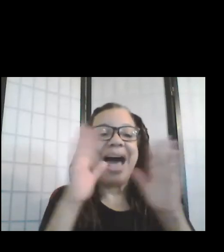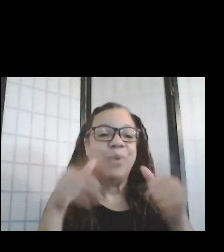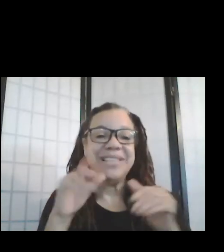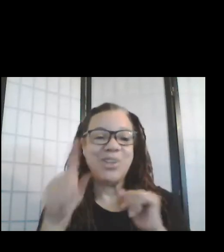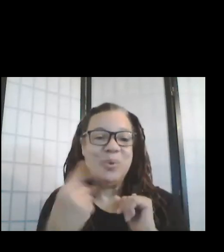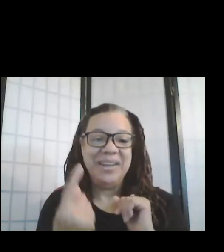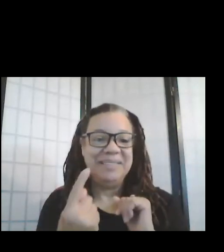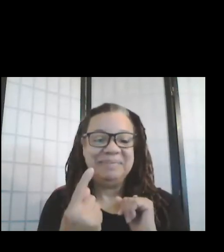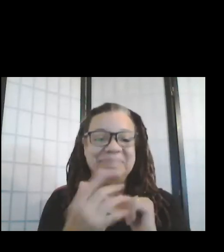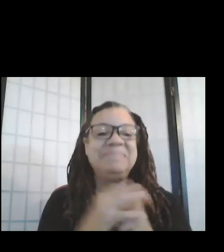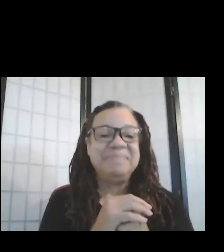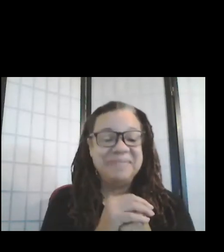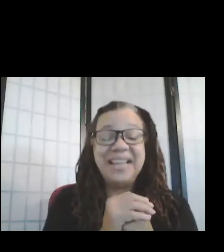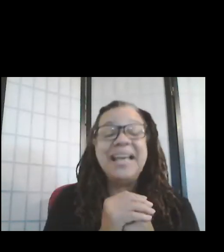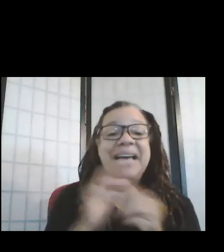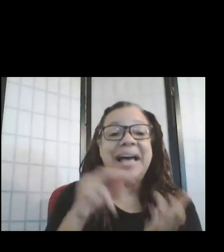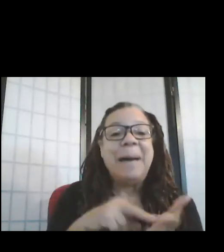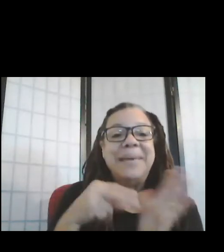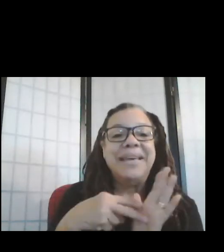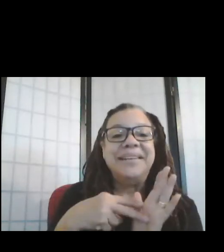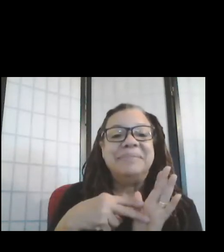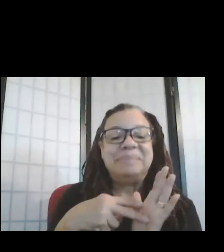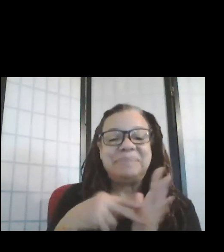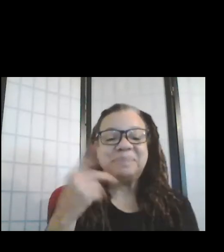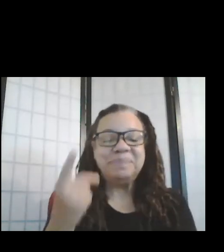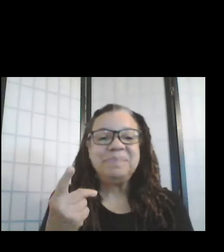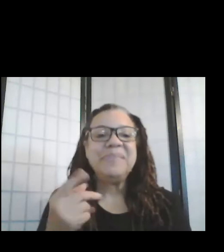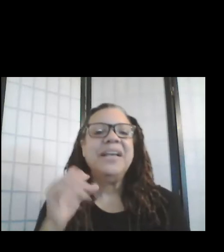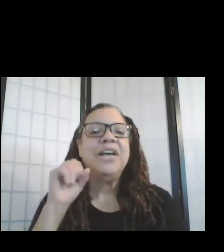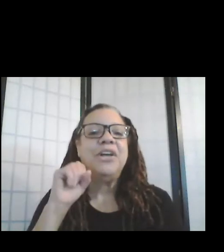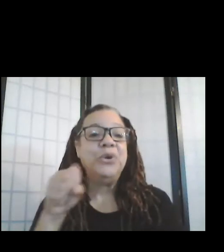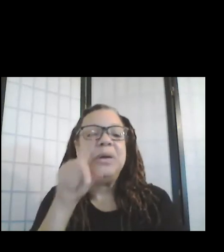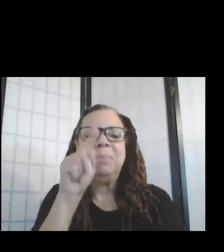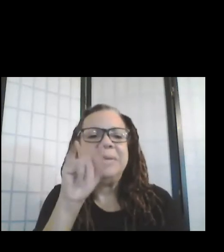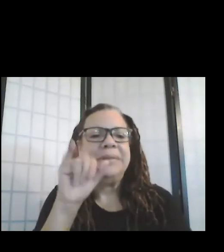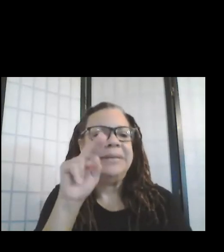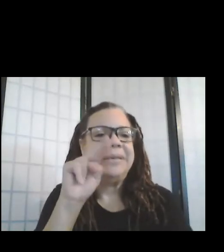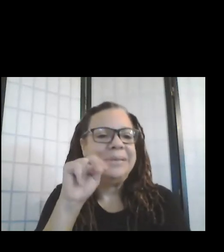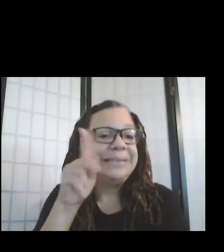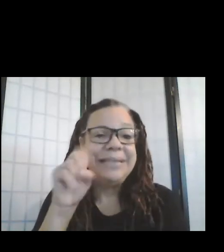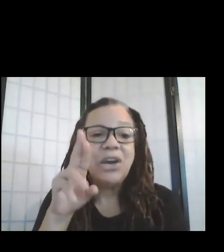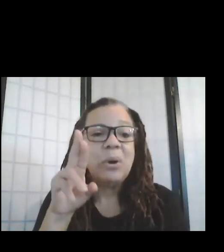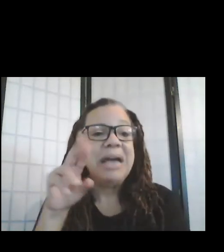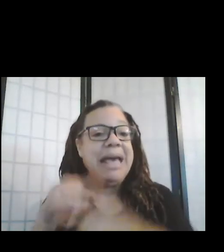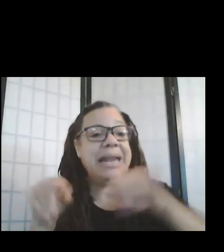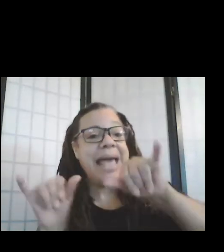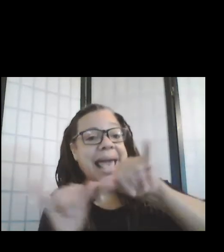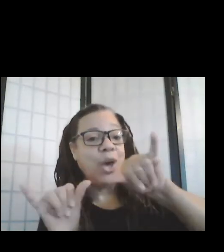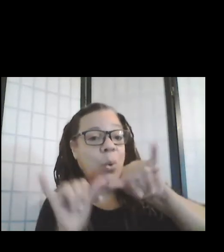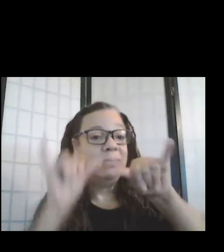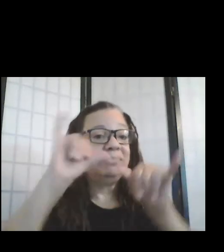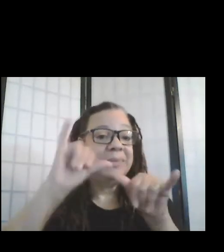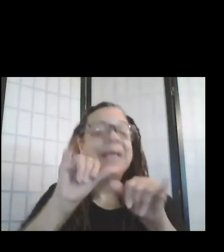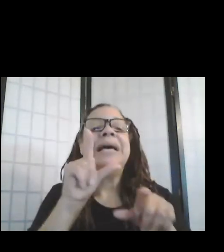Yeah. I mean, the you can put Tinker Toys together at any angle, right? Lincoln Logs have to